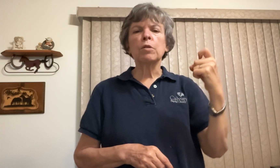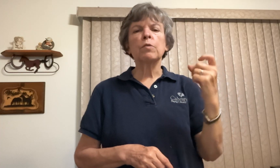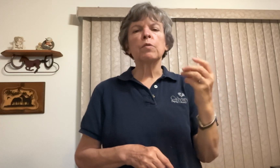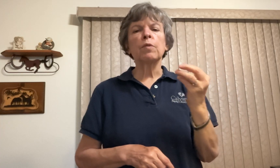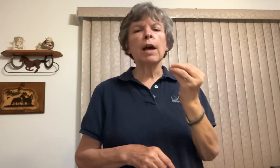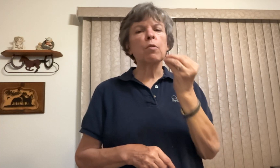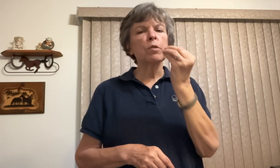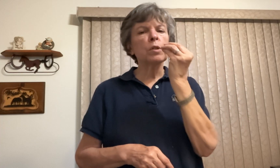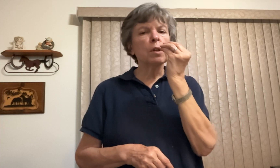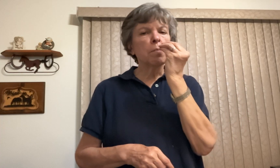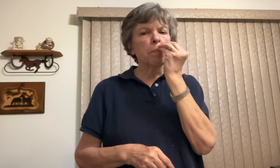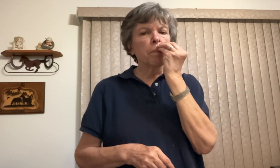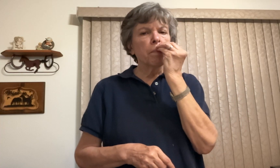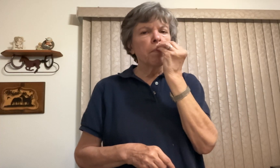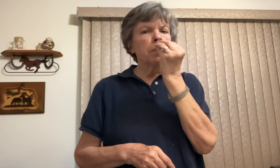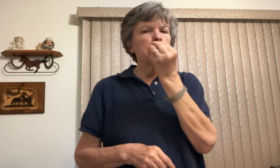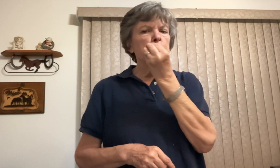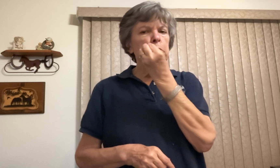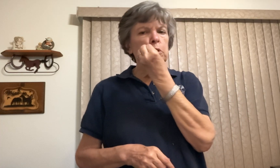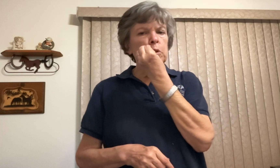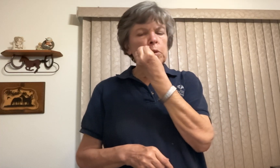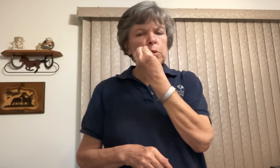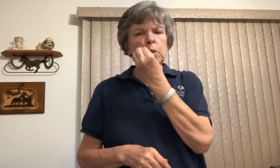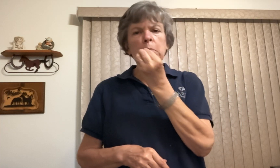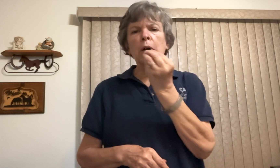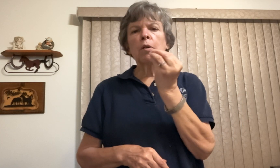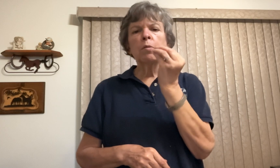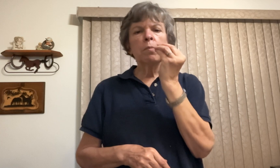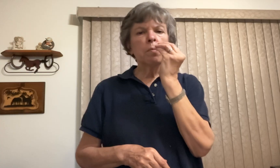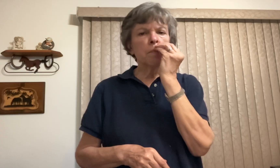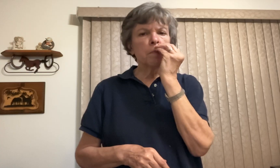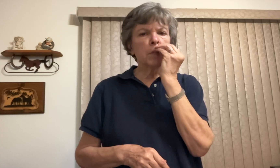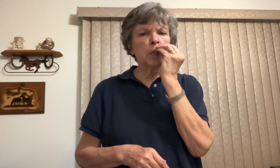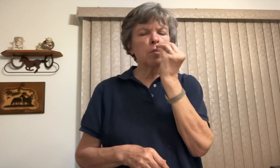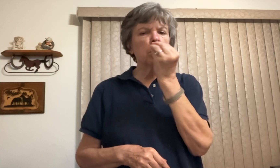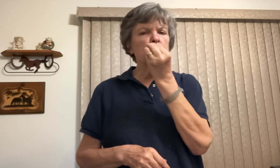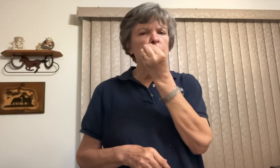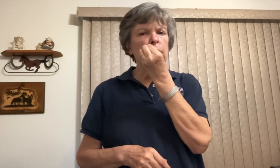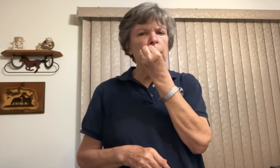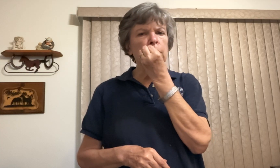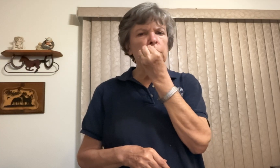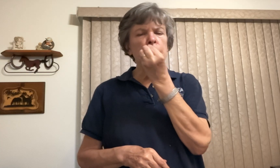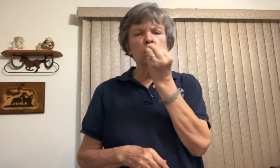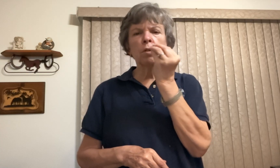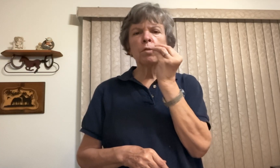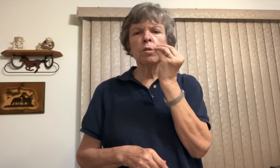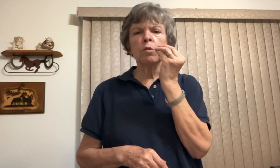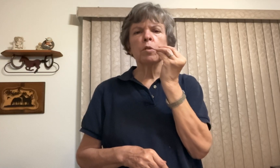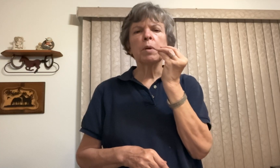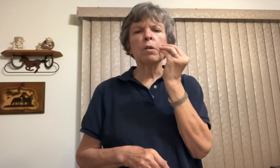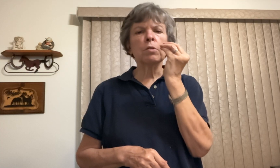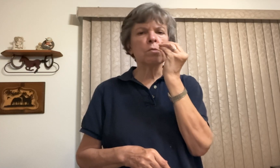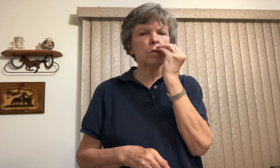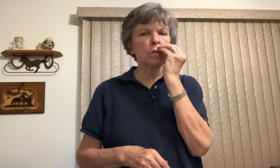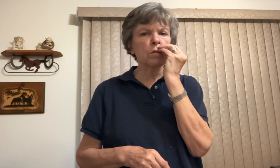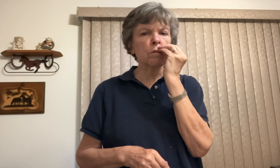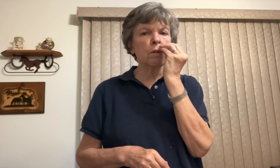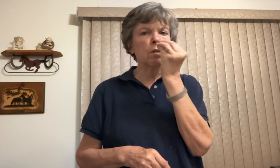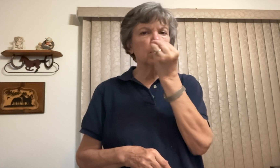For flowers, you smell. It's like you're putting the flowers to your nose and you smell. So you only need